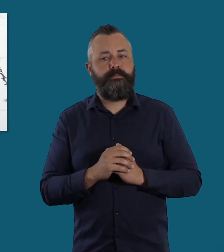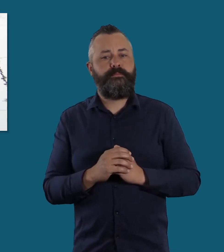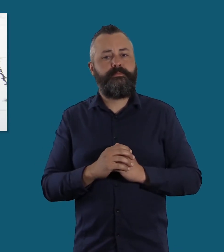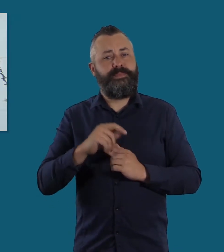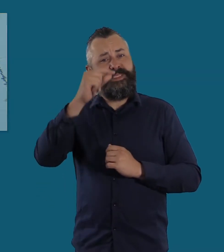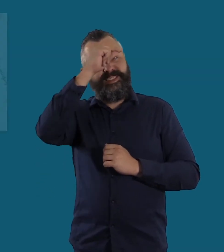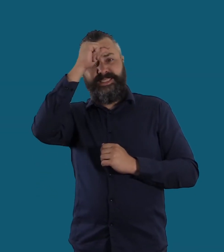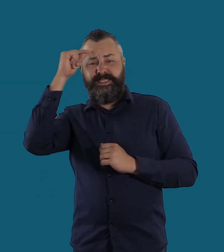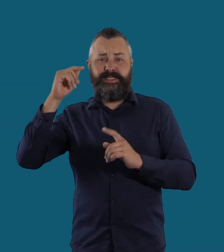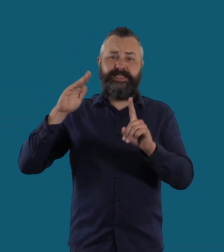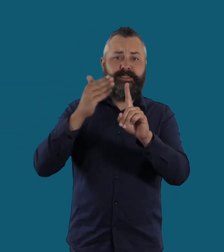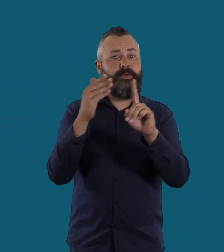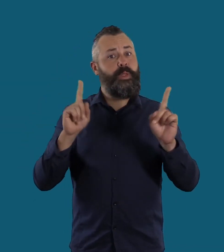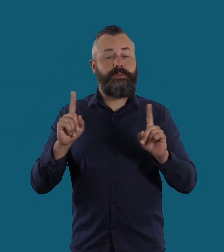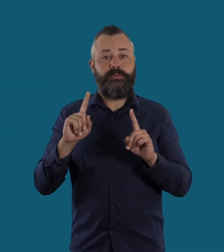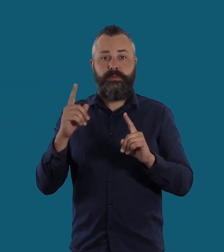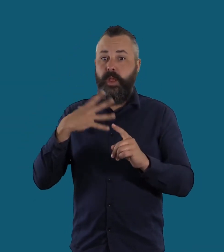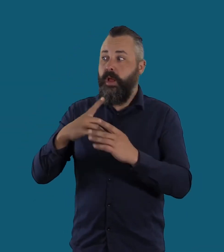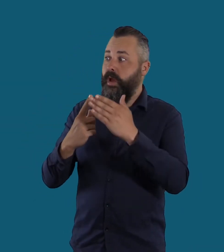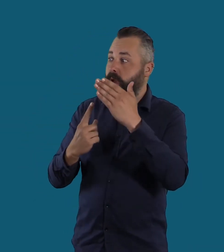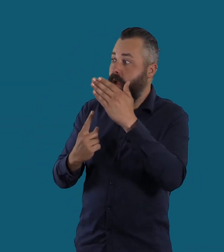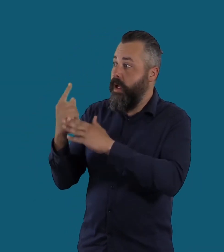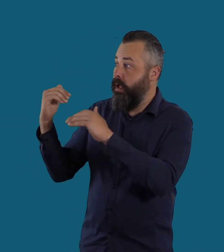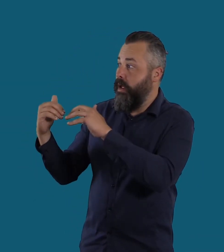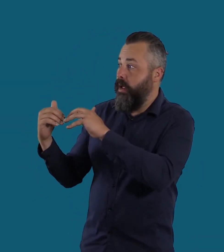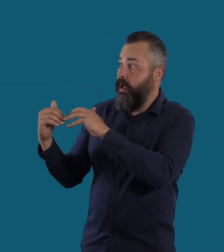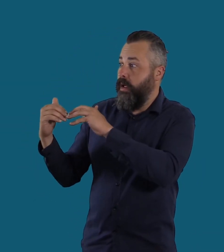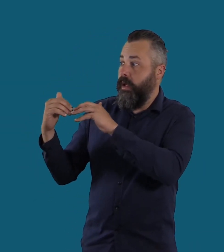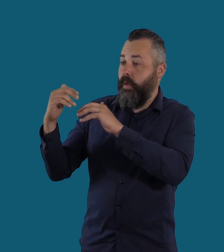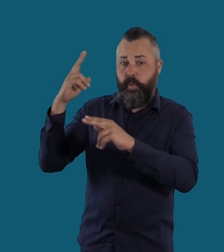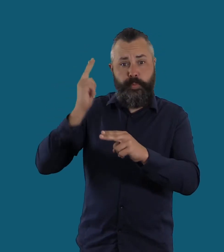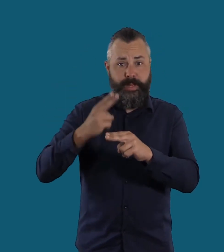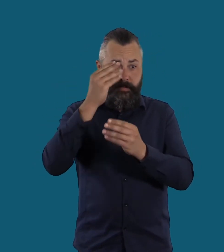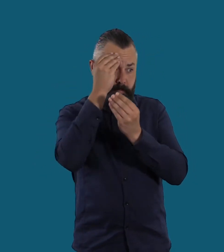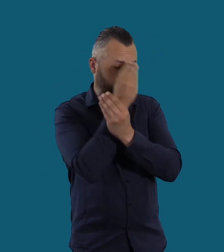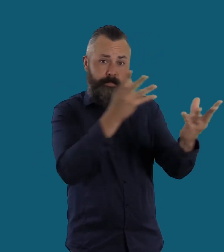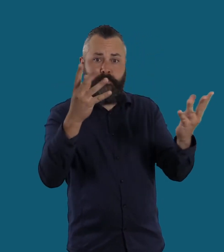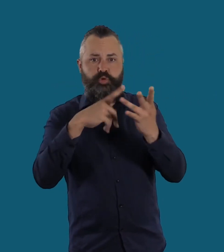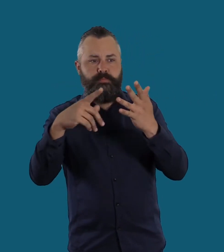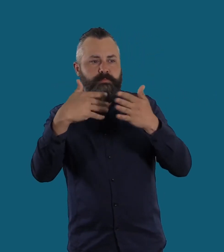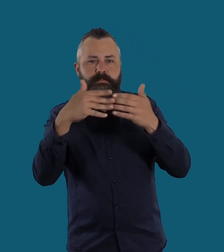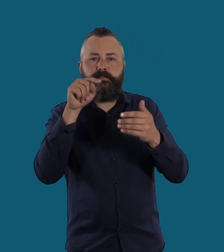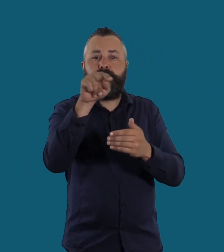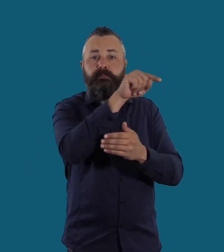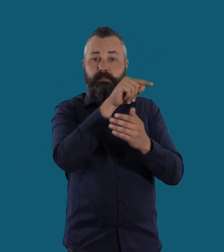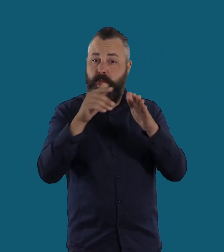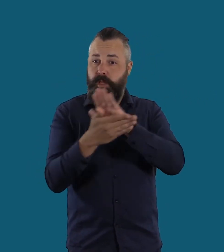The main aim is to provide Australian emergency managers with adequate warning of a likely tsunami impact generated from subduction